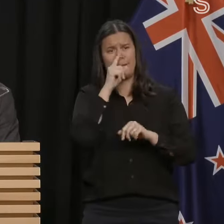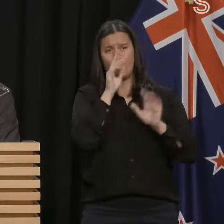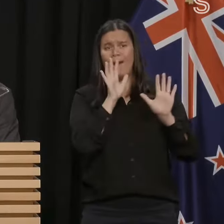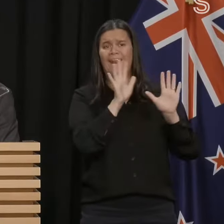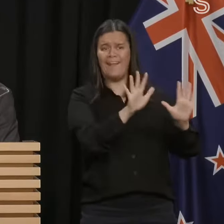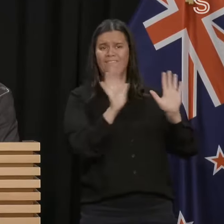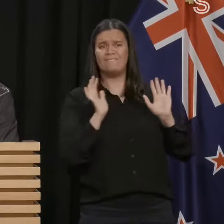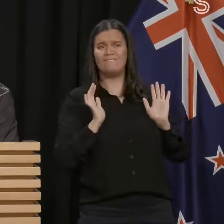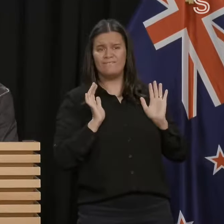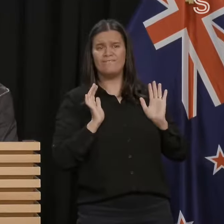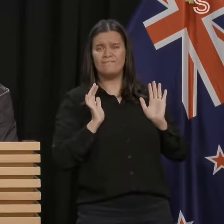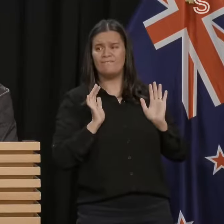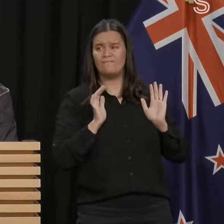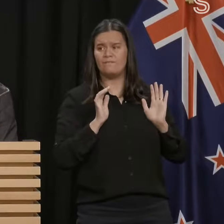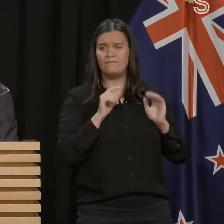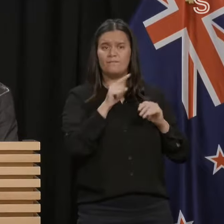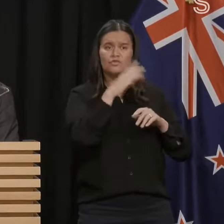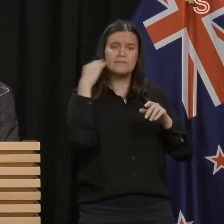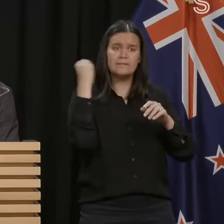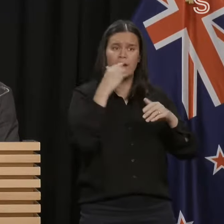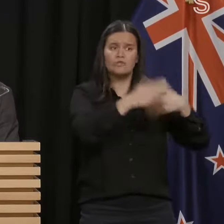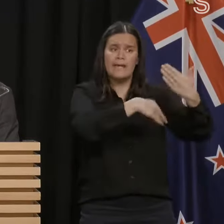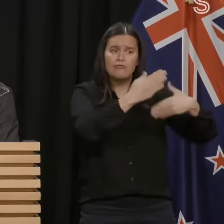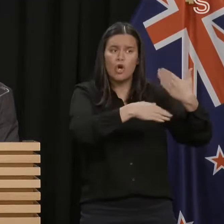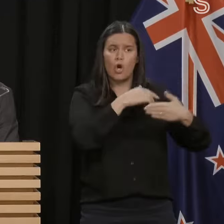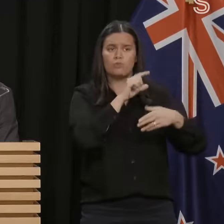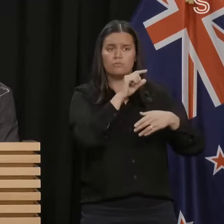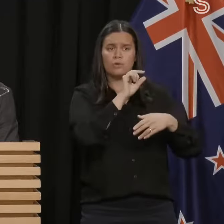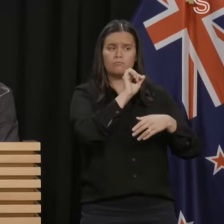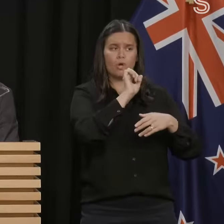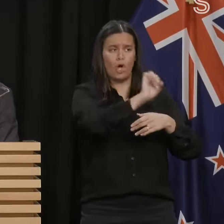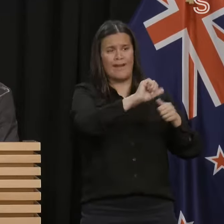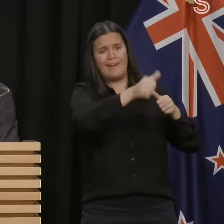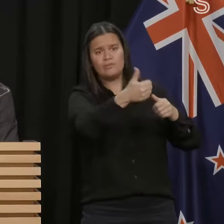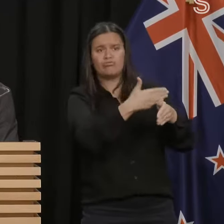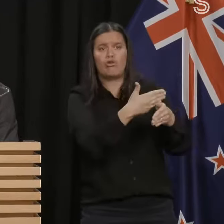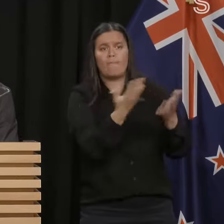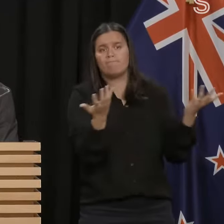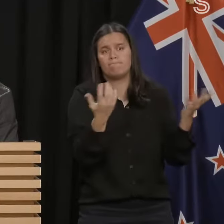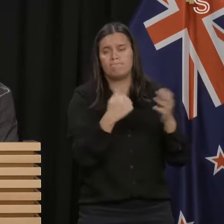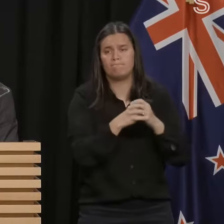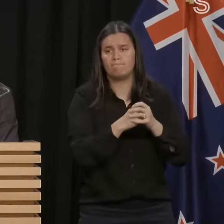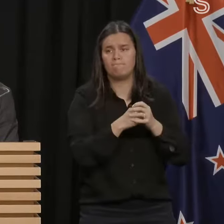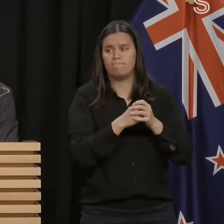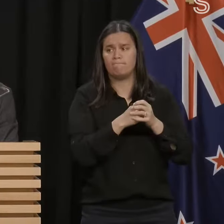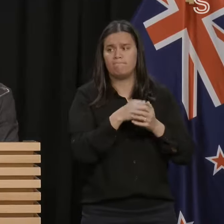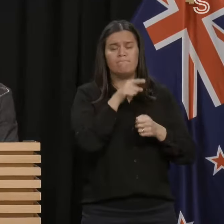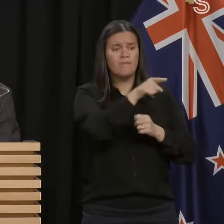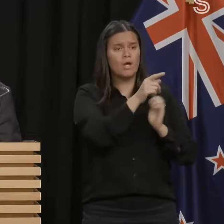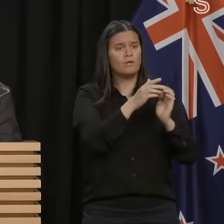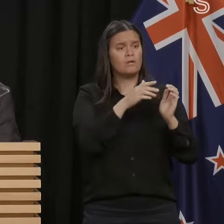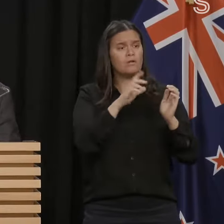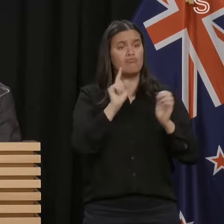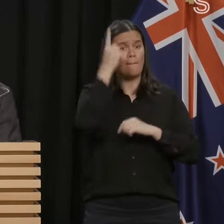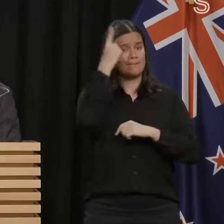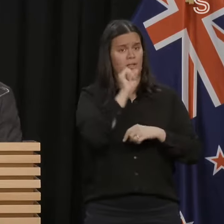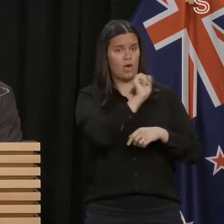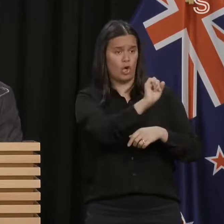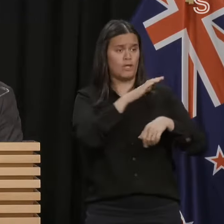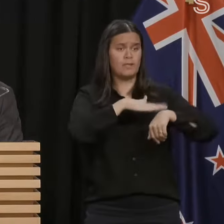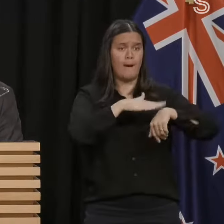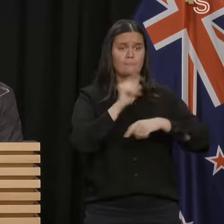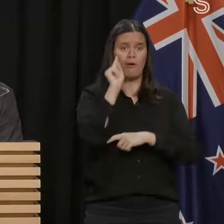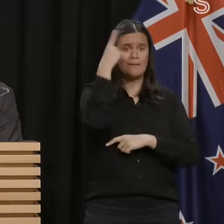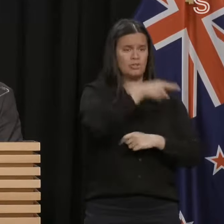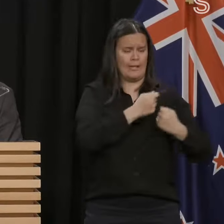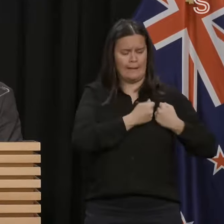let her get on with her job. She's given a lot to New Zealand and has now stepped back from that, and I think the vast majority of New Zealanders